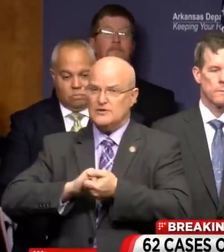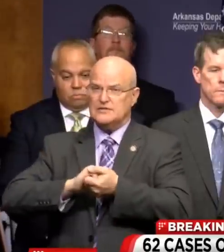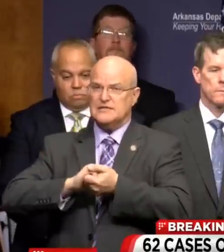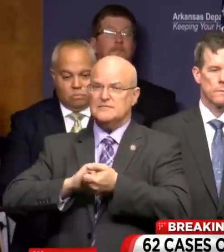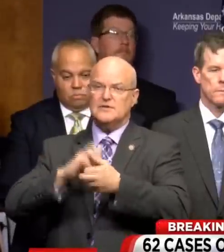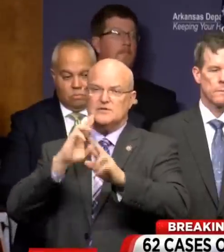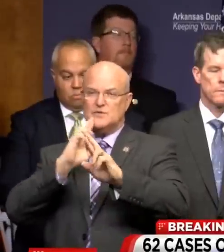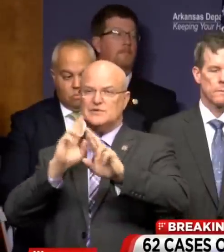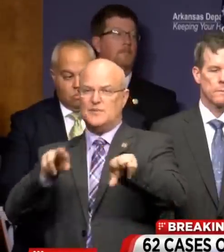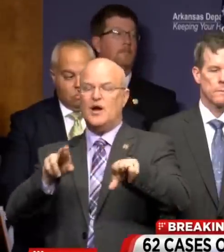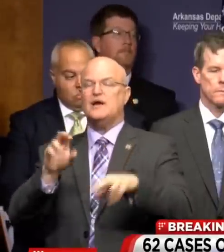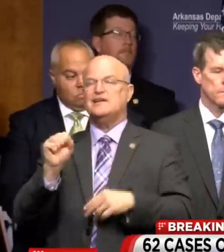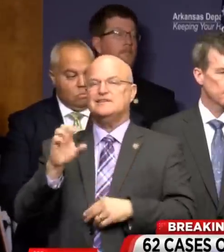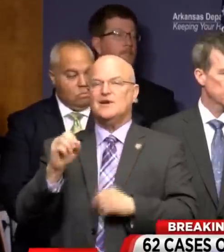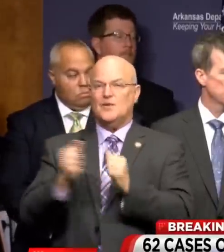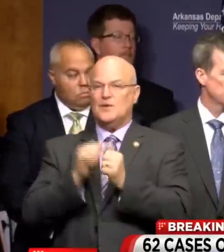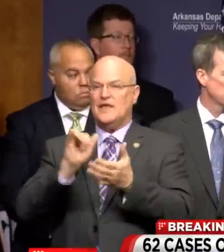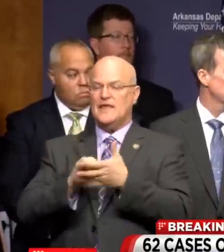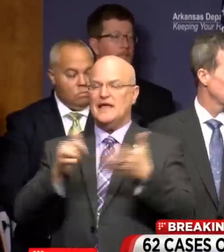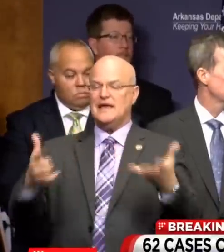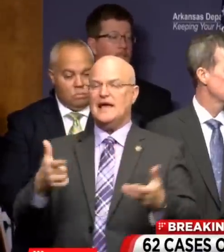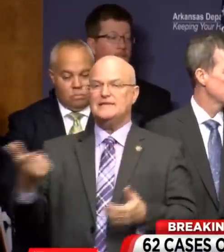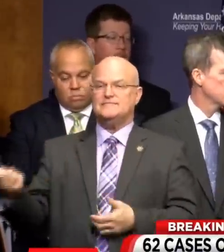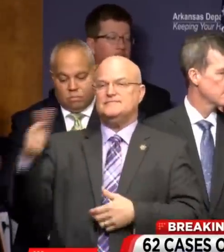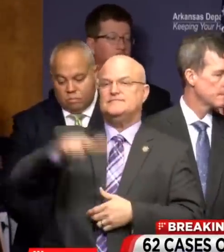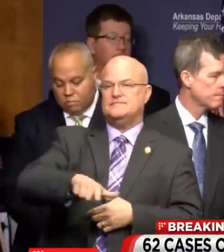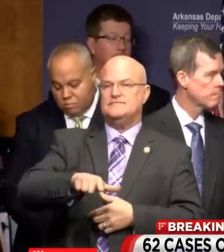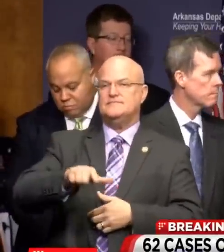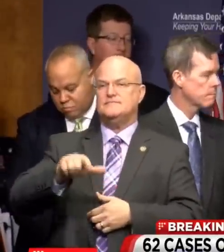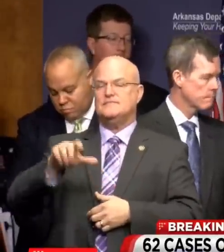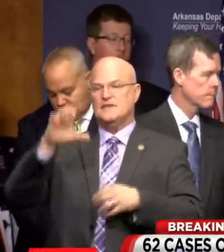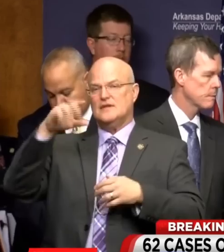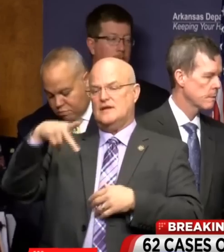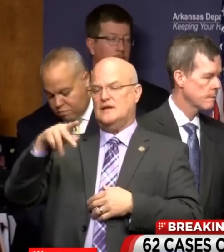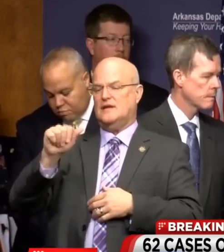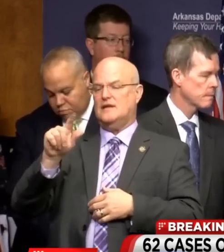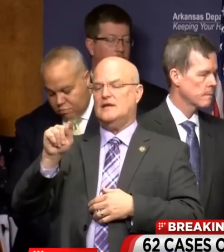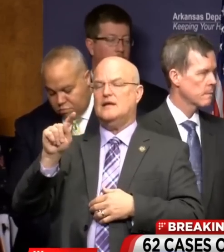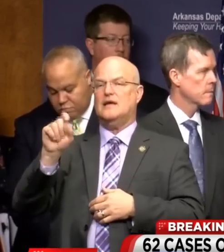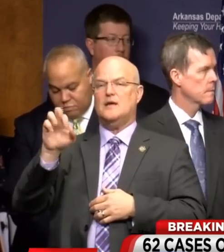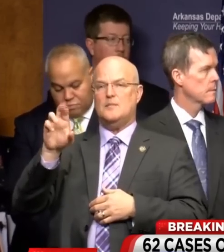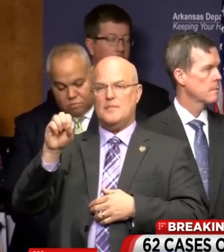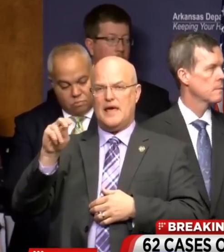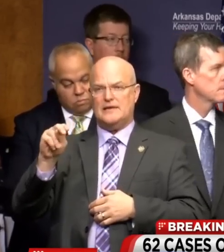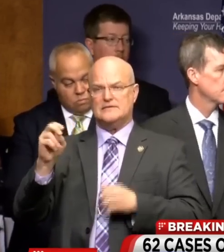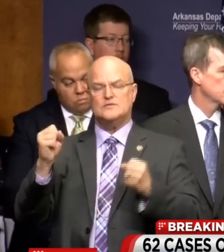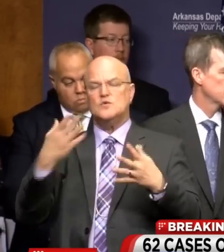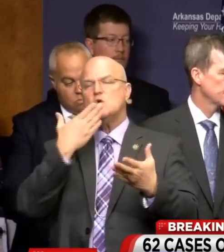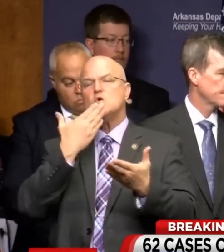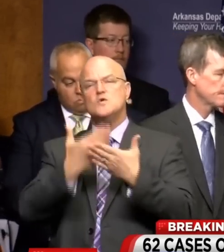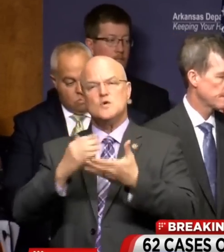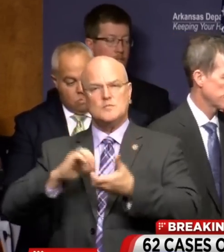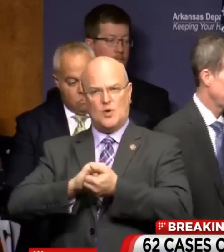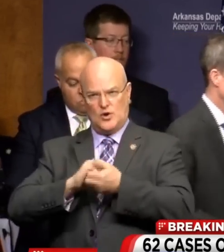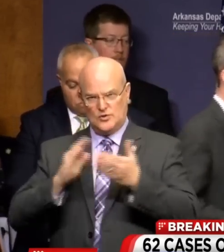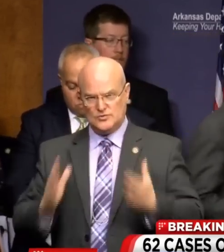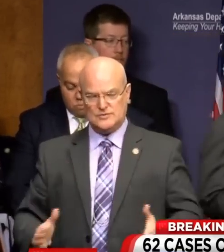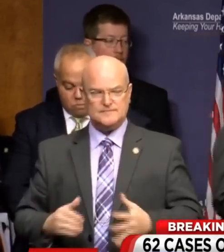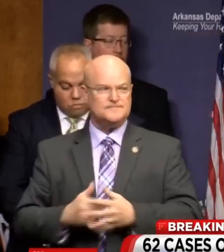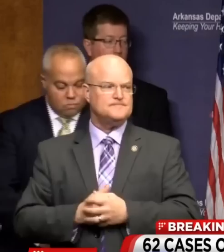to respond. So with that, I'll go ahead and turn it over to Chancellor Patterson, who is one of our many very good partners.